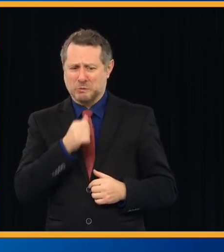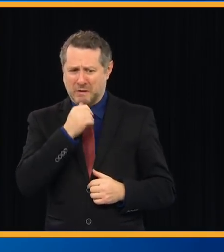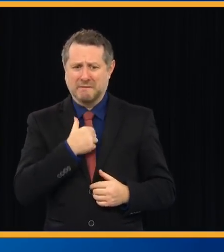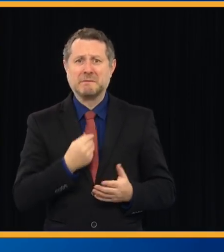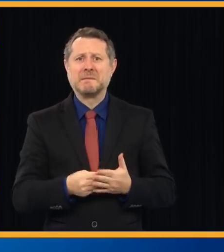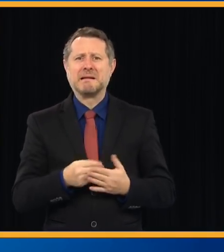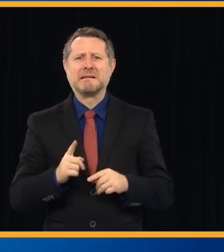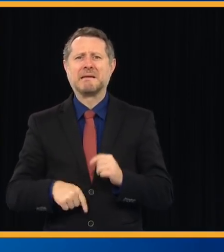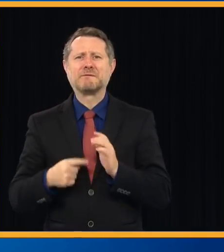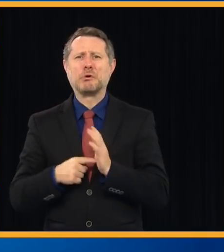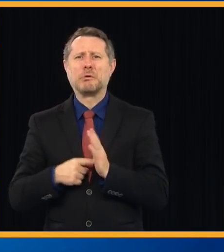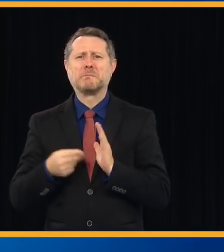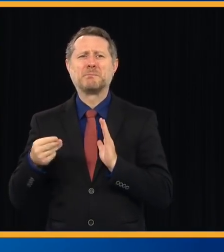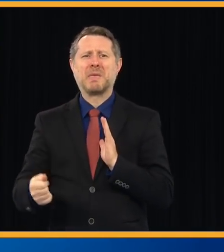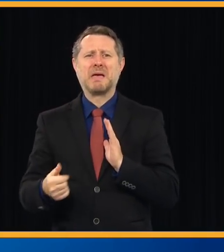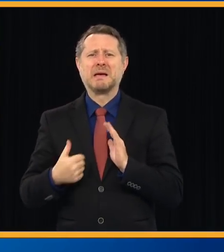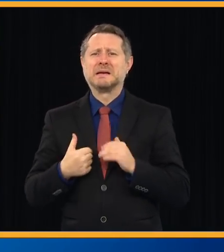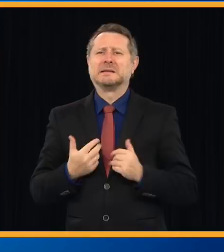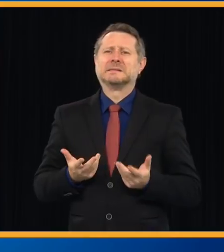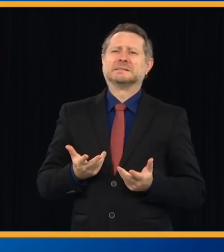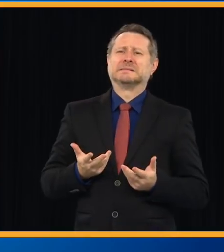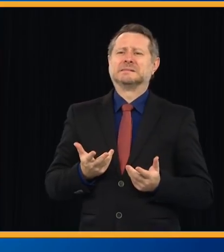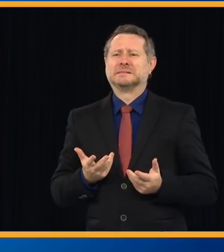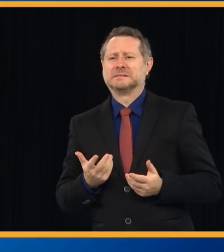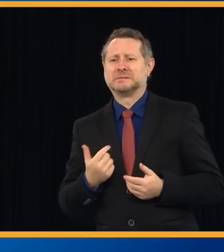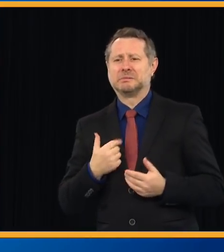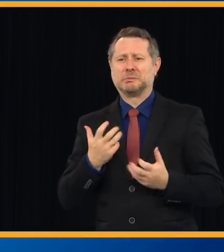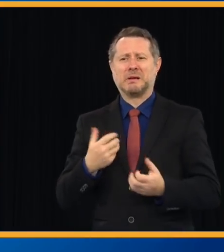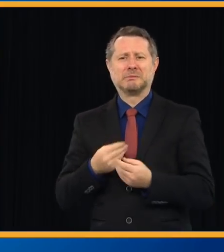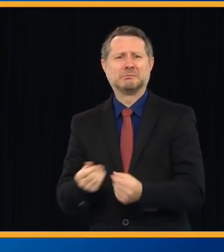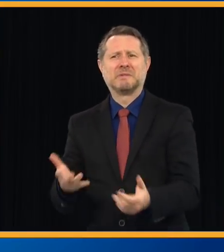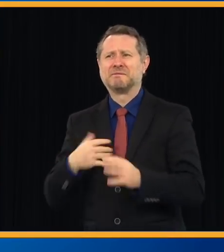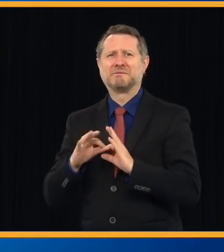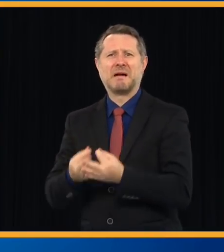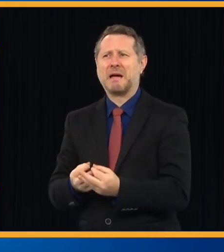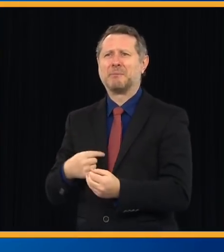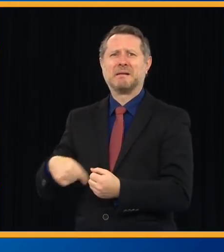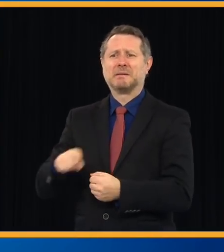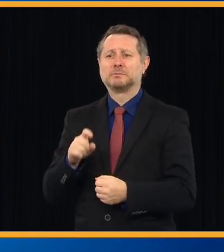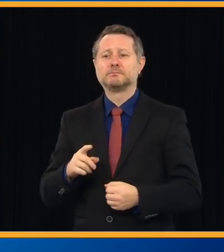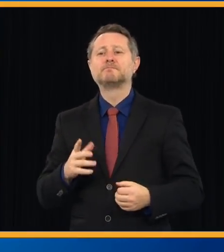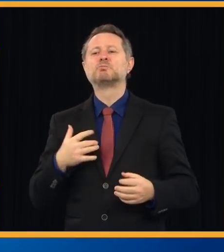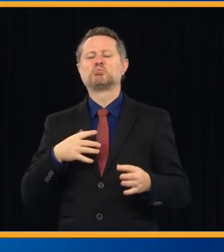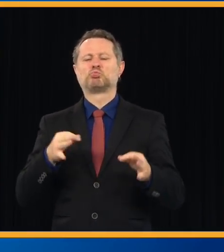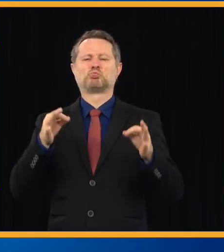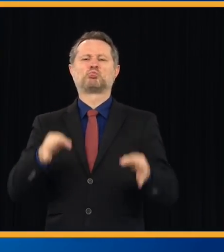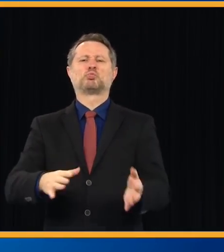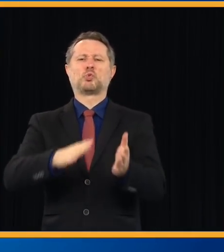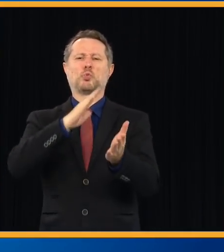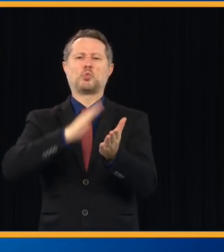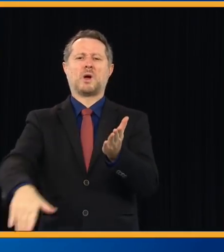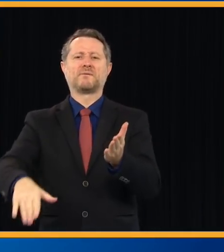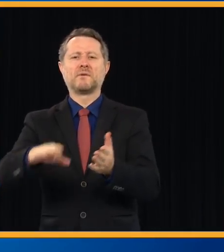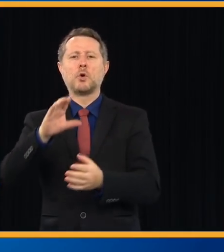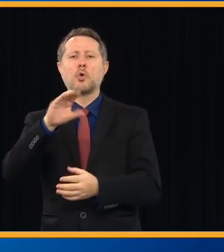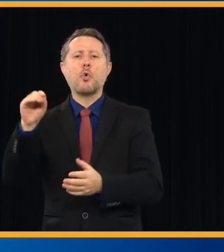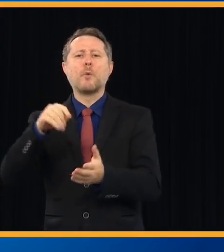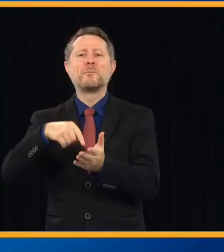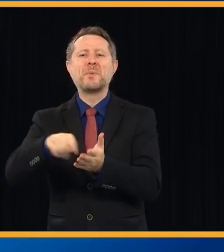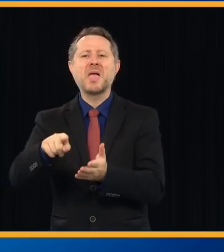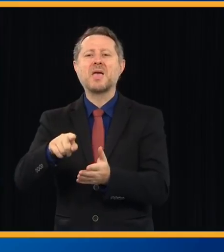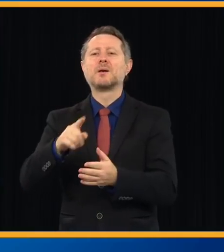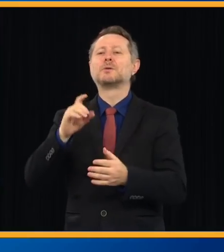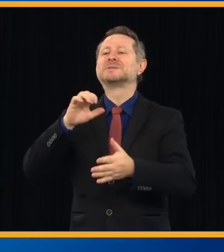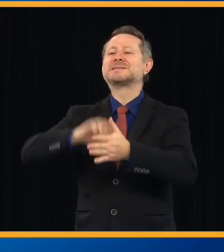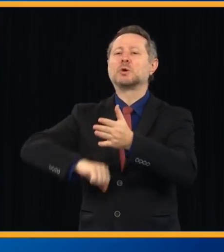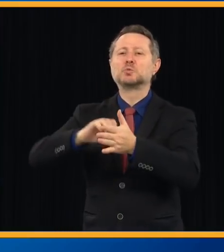cost. I can't afford it. I don't want to take that money from my family. That's gone. There is no cost to get